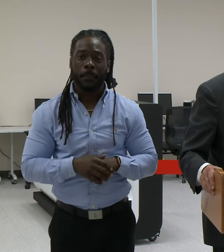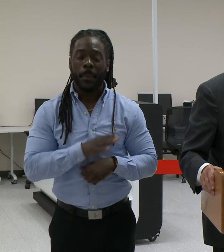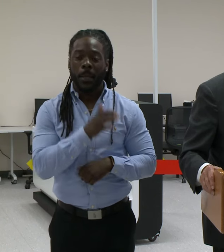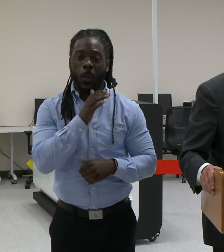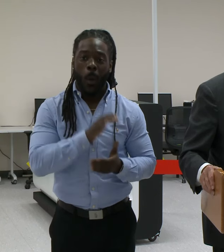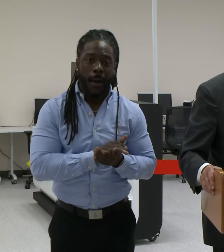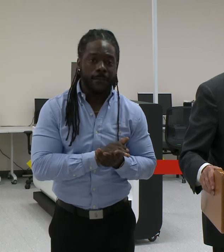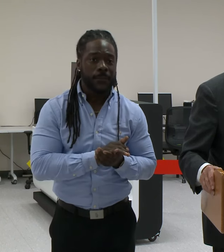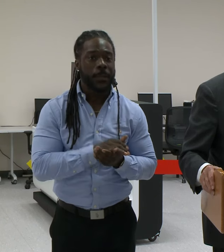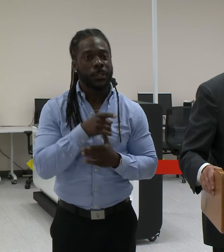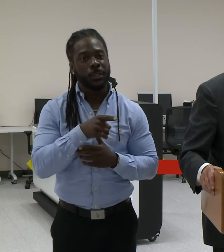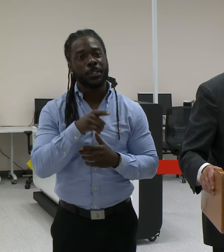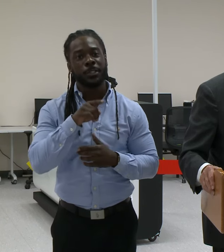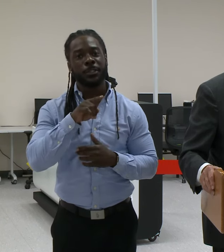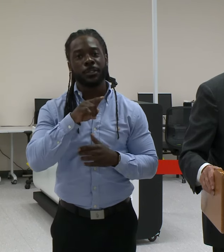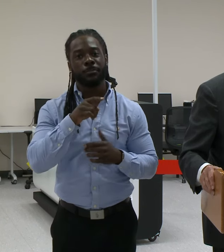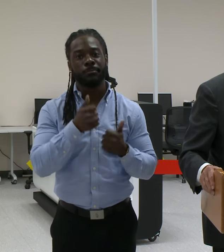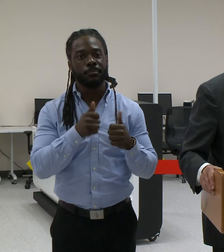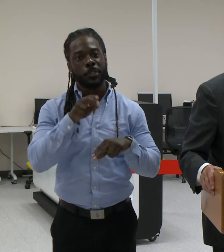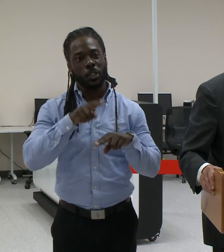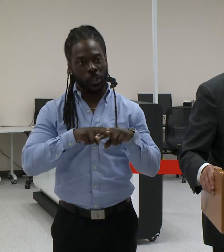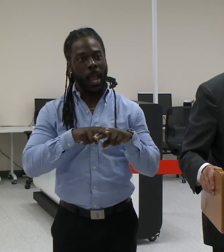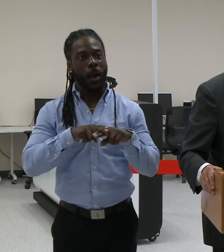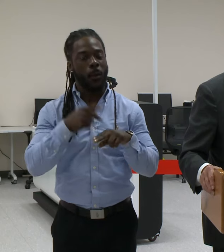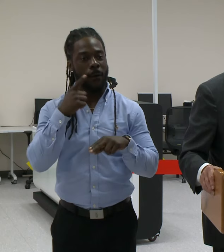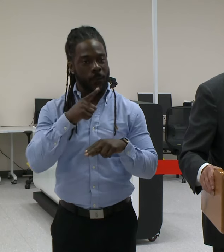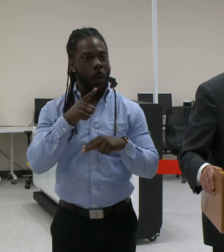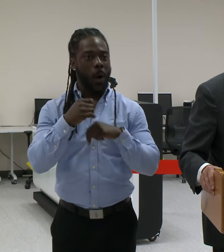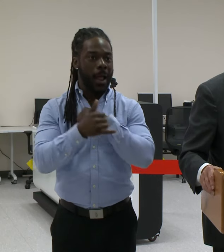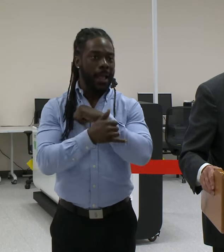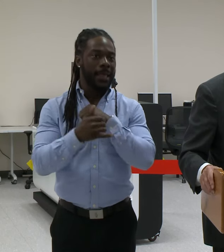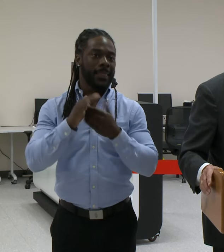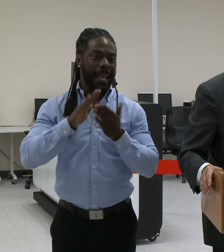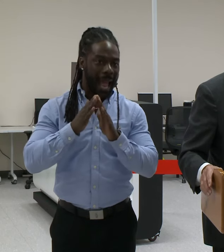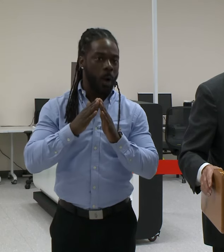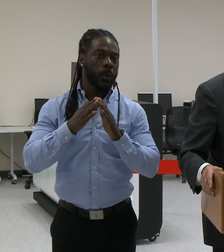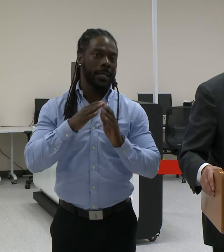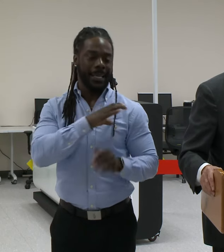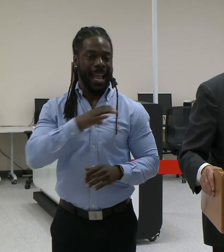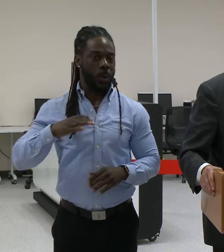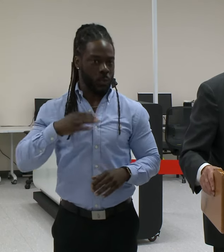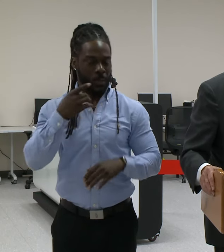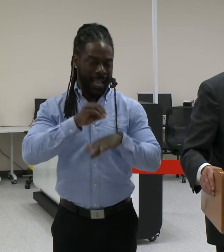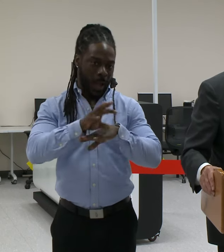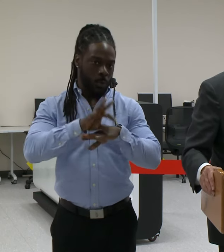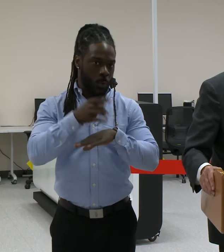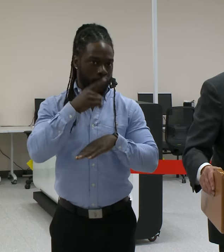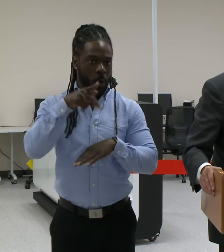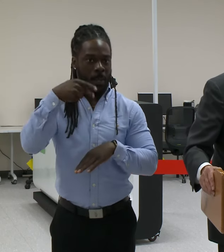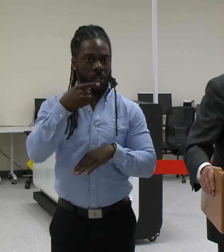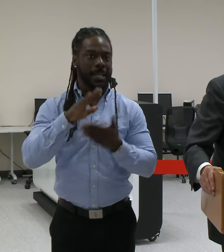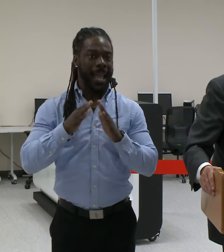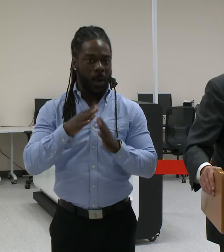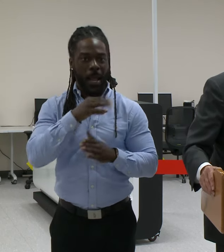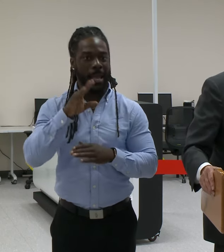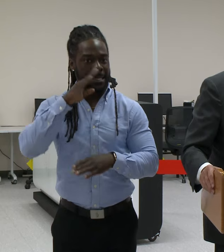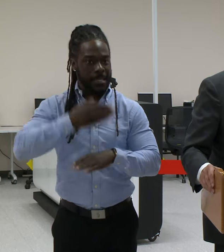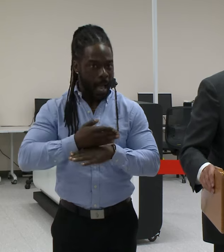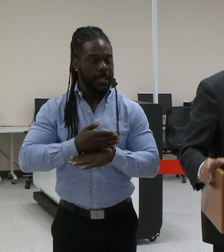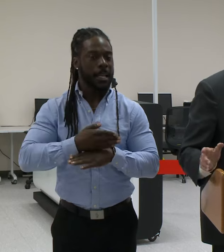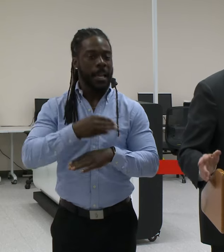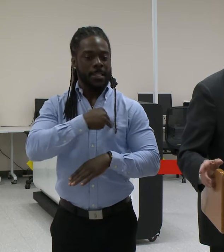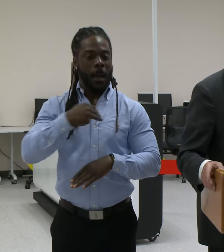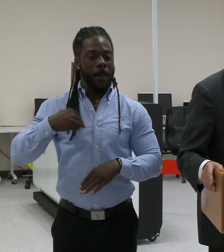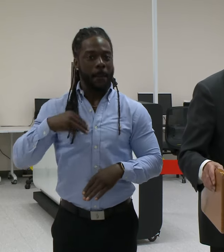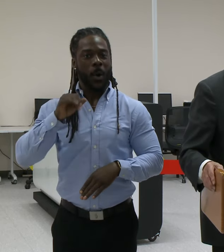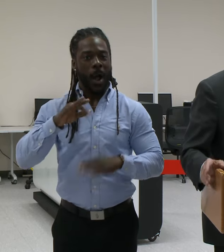wife, by the way, is chairman of the county council in Prince George's County. So his son is a member of the House of Delegates. So